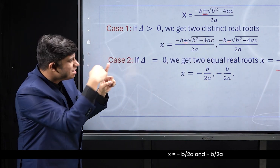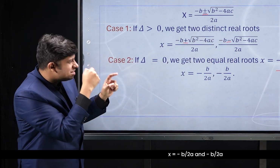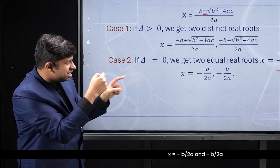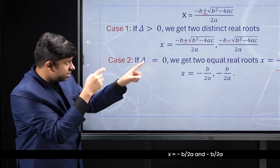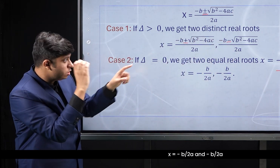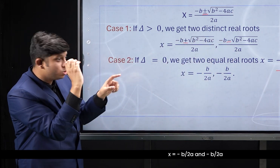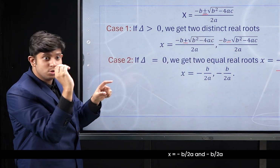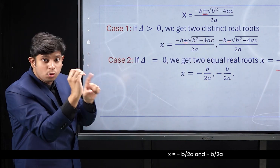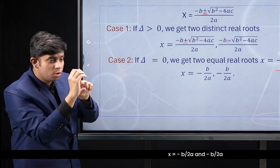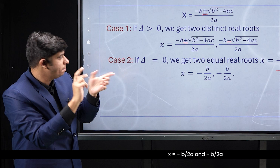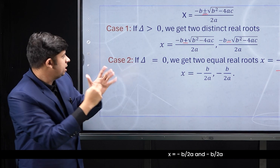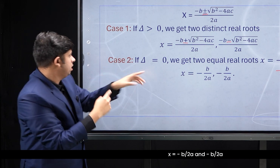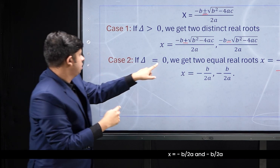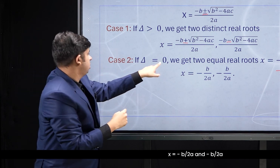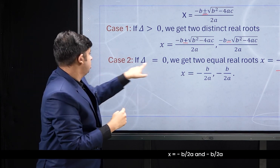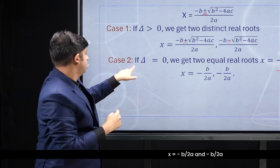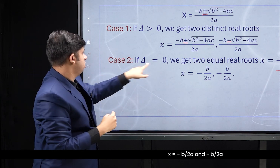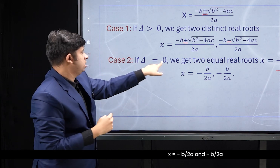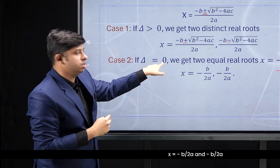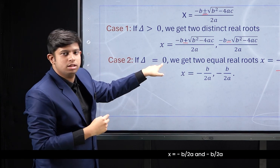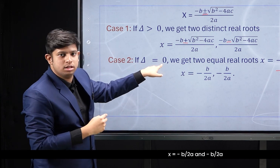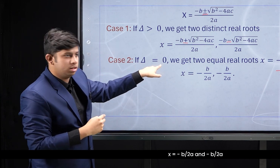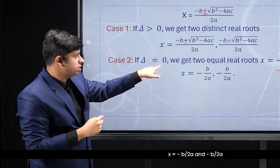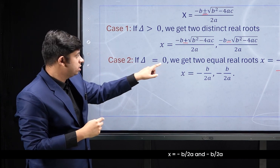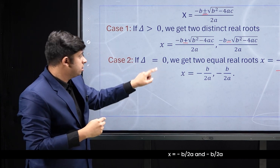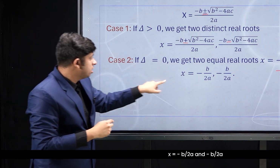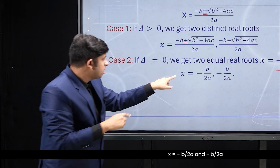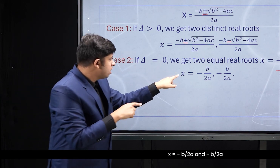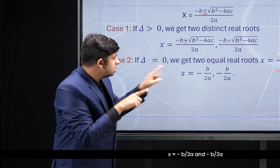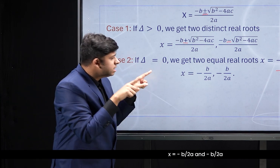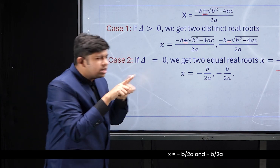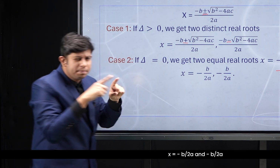x equal to minus b by 2a and minus b by 2a.